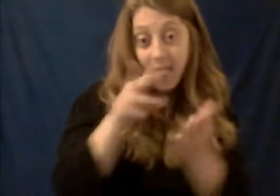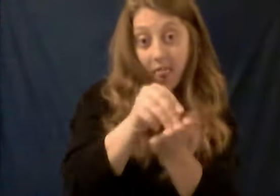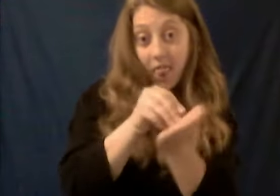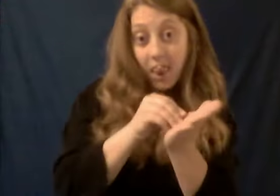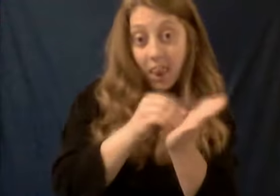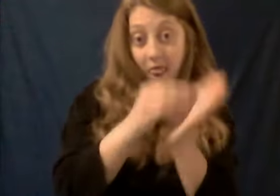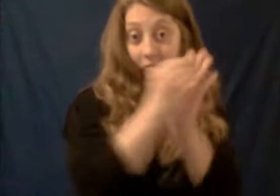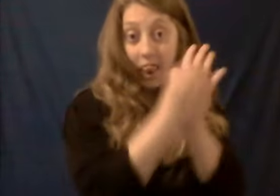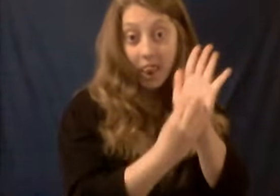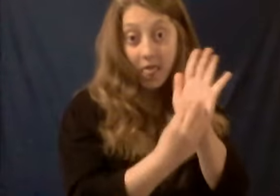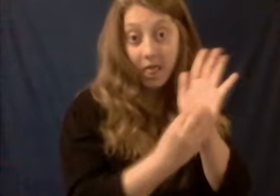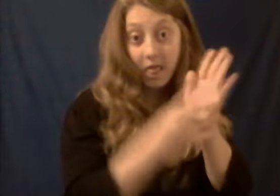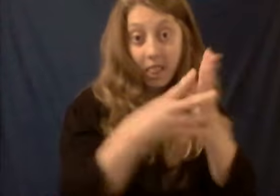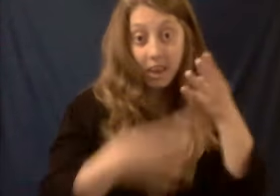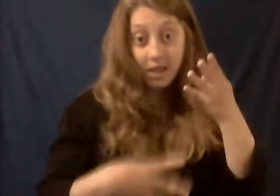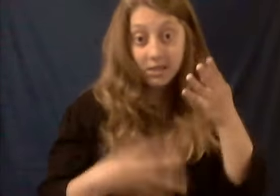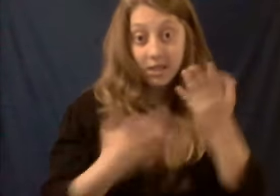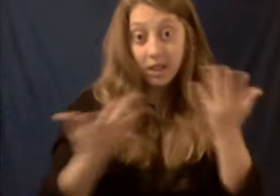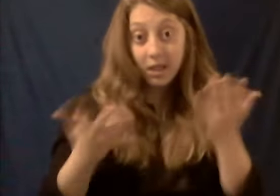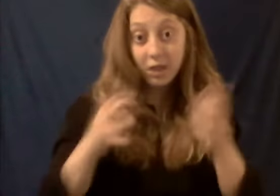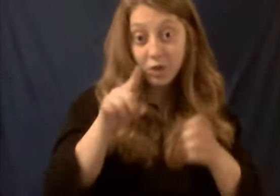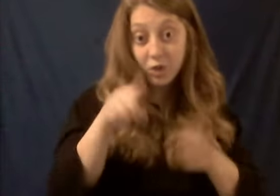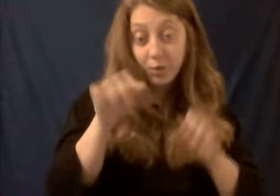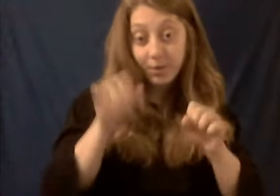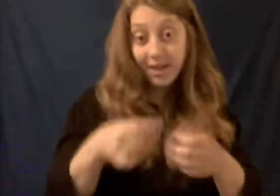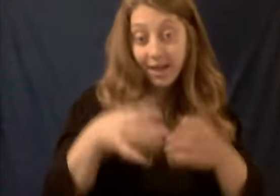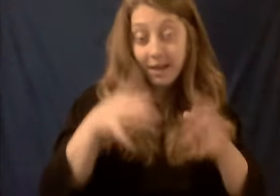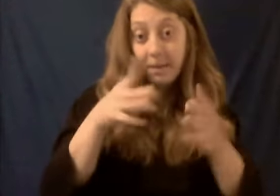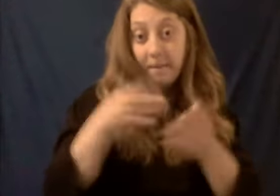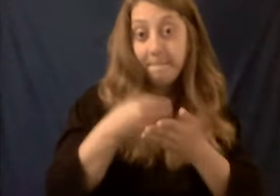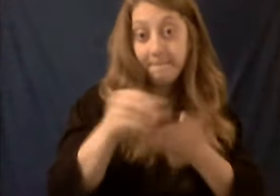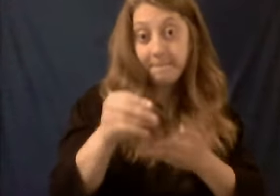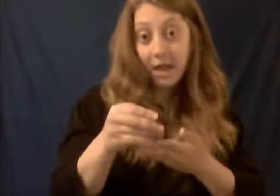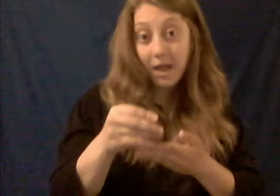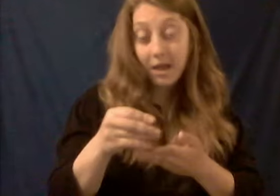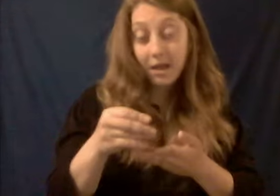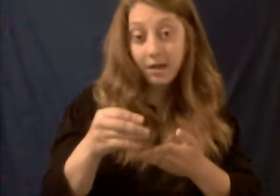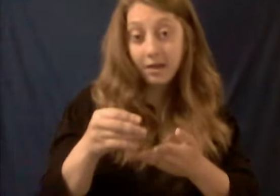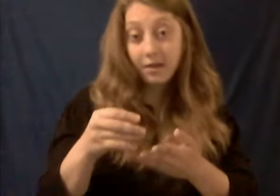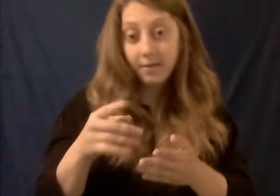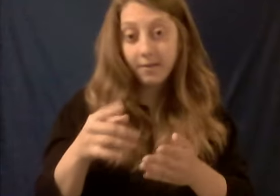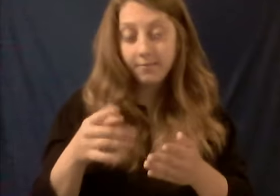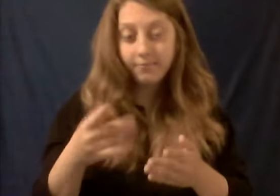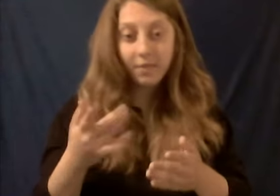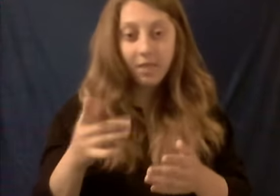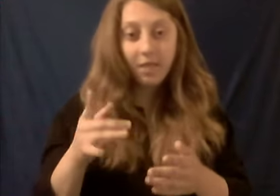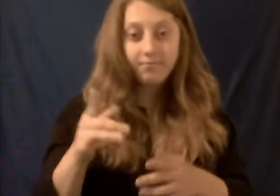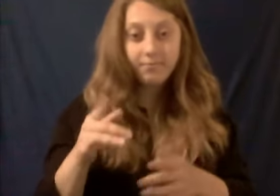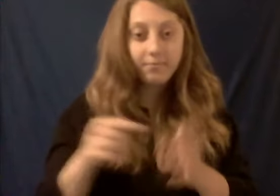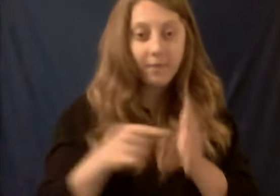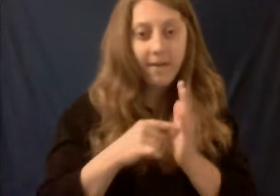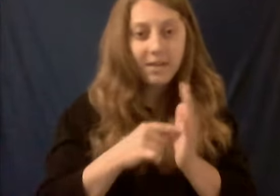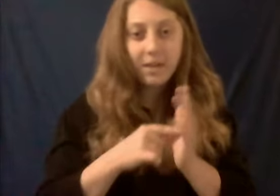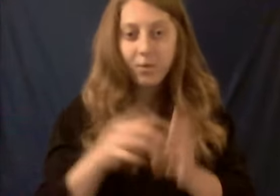you a specific list of what type of items that you could purchase as far as produce and dairy, um,